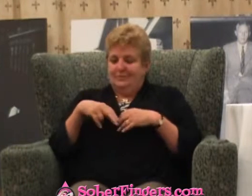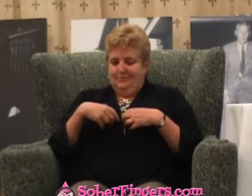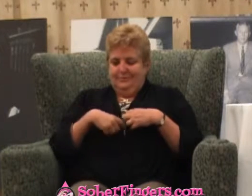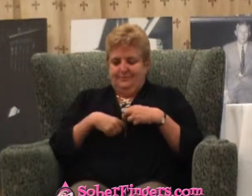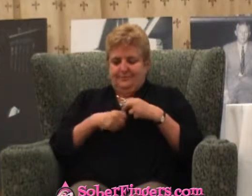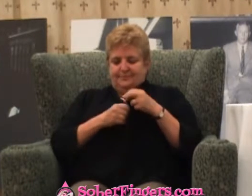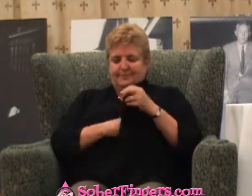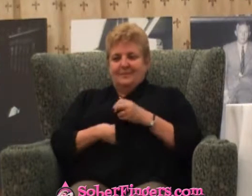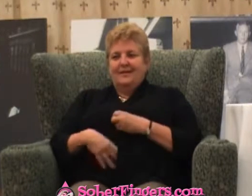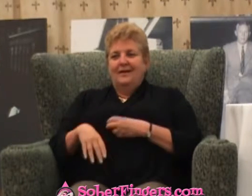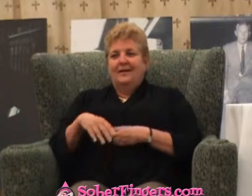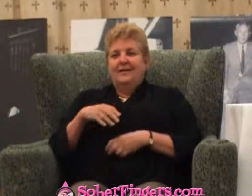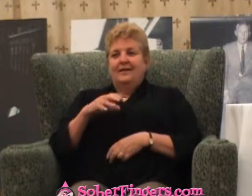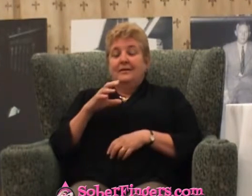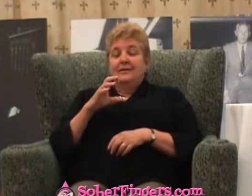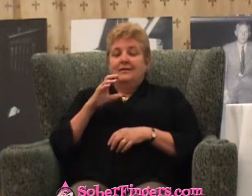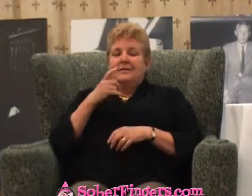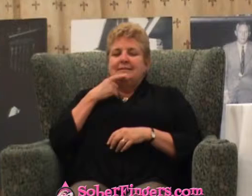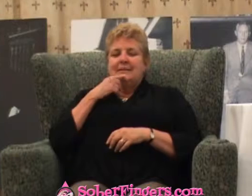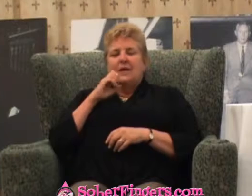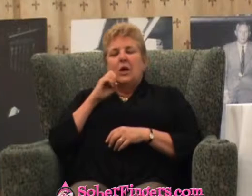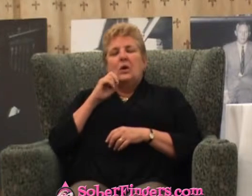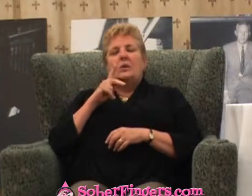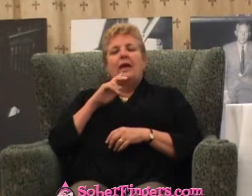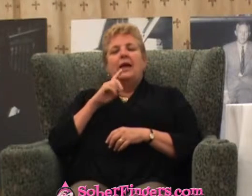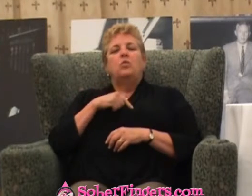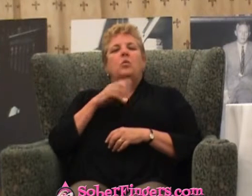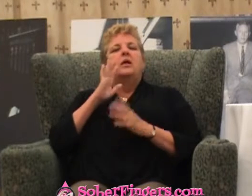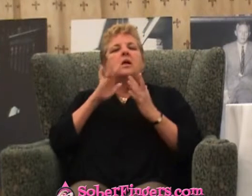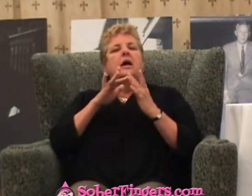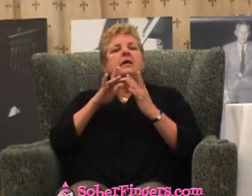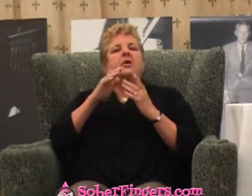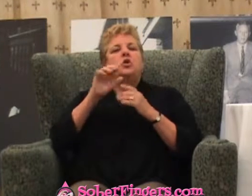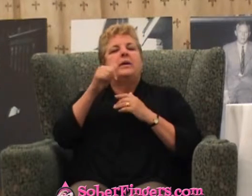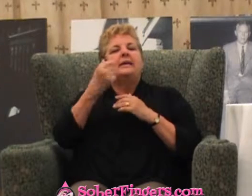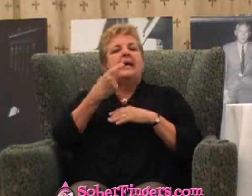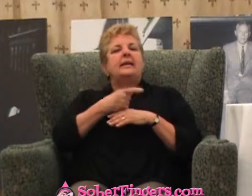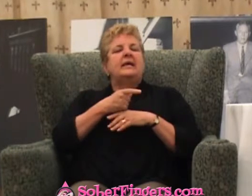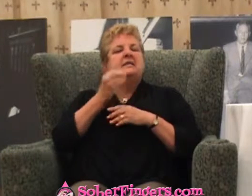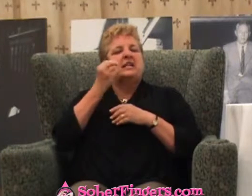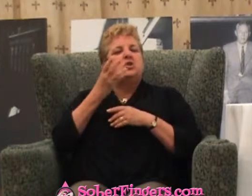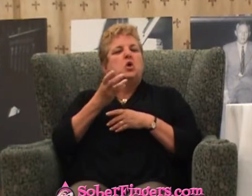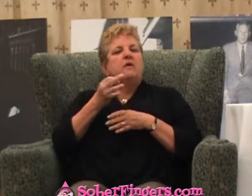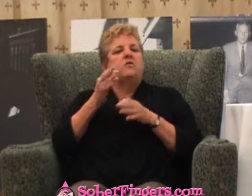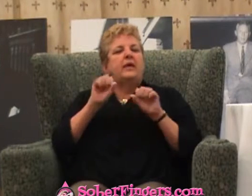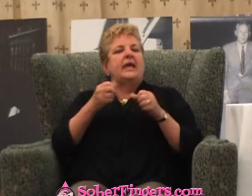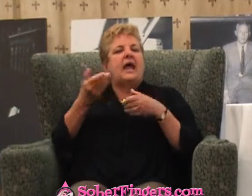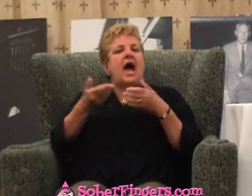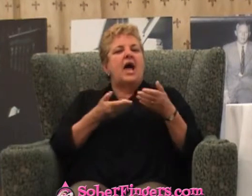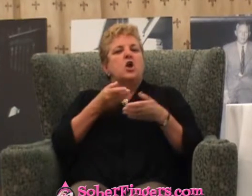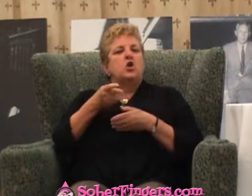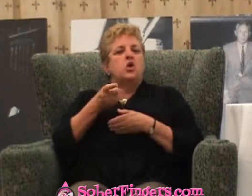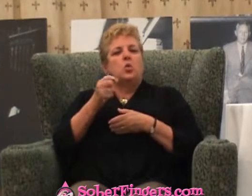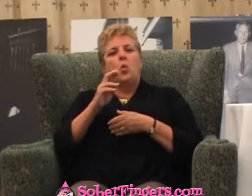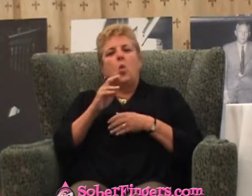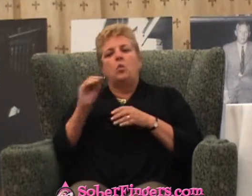So, "Okay, Mr. White, we'll contact you in 10 days. We'll let you know if we can hire you or if you're going to be put on our waiting list." And I